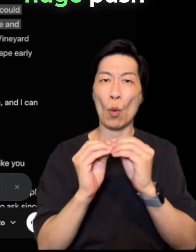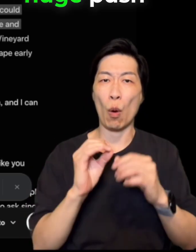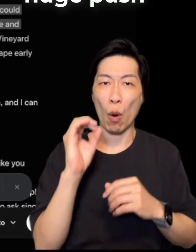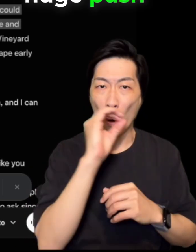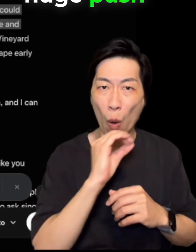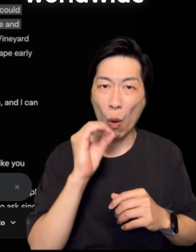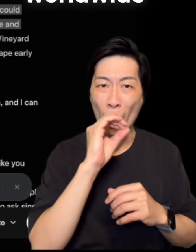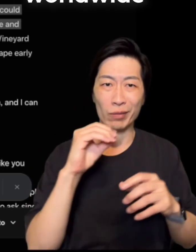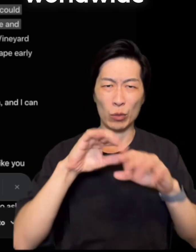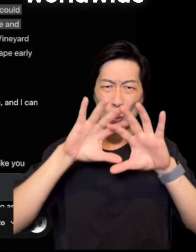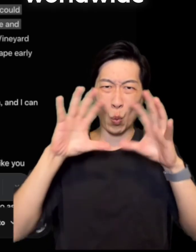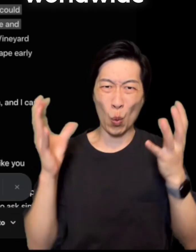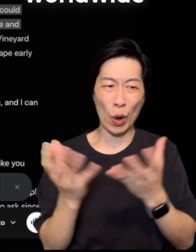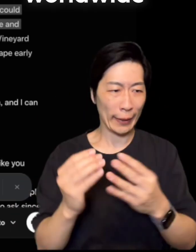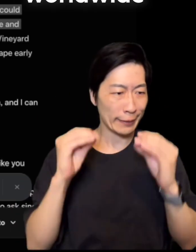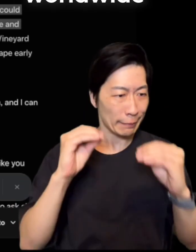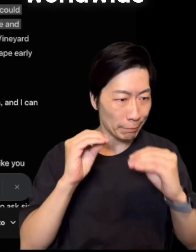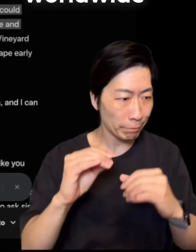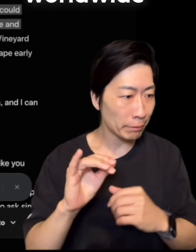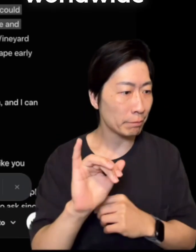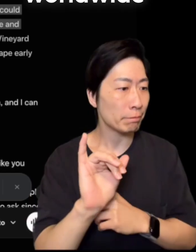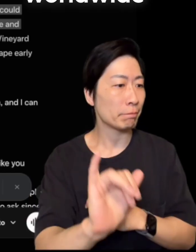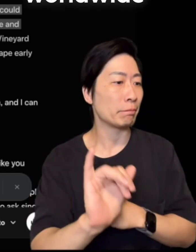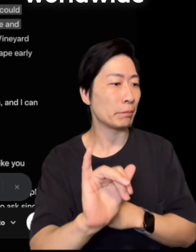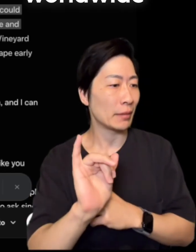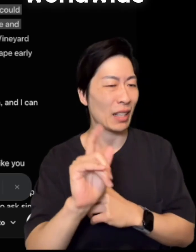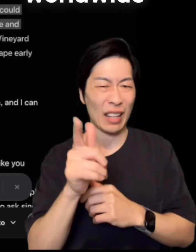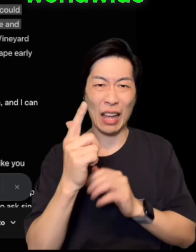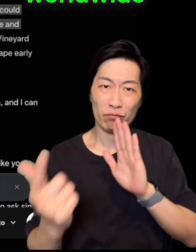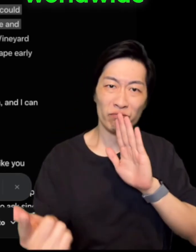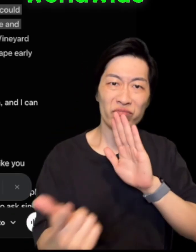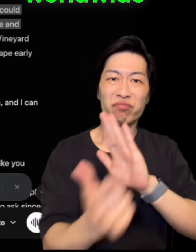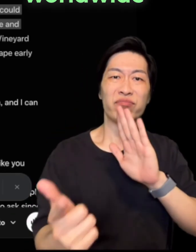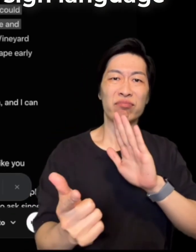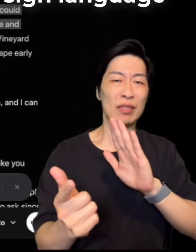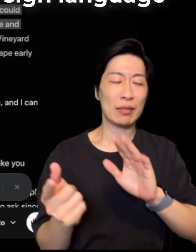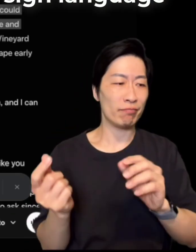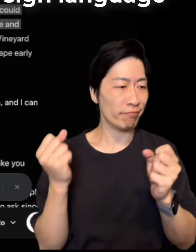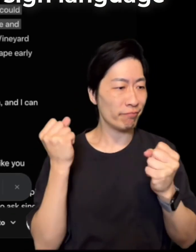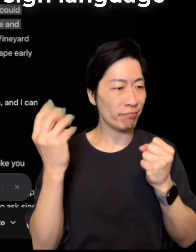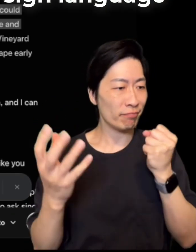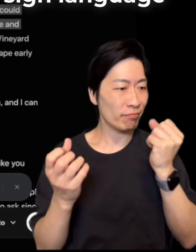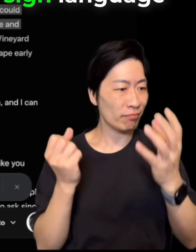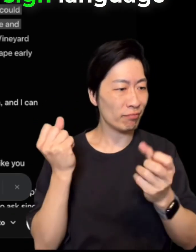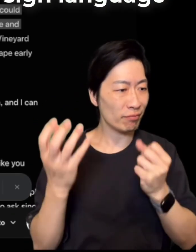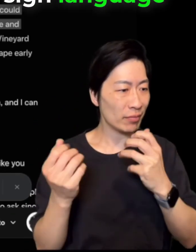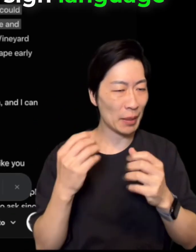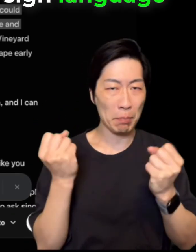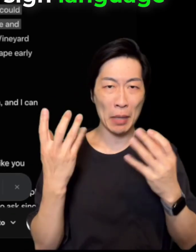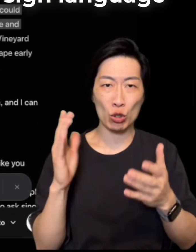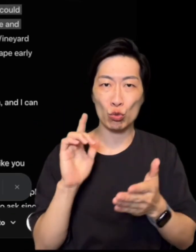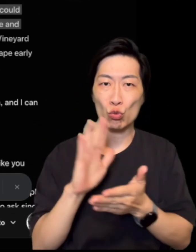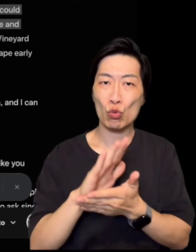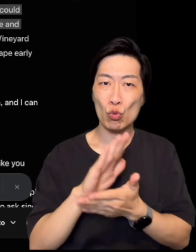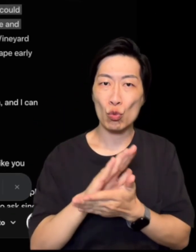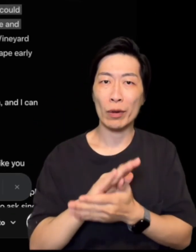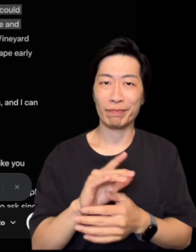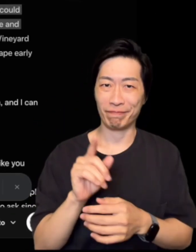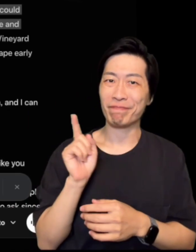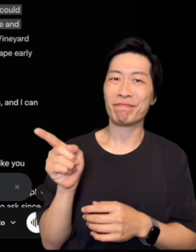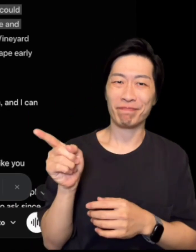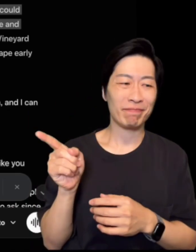there's a huge push for more oralism worldwide, and they banned sign language in